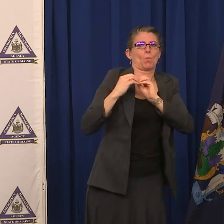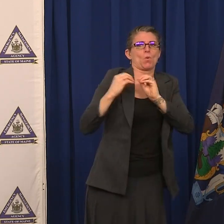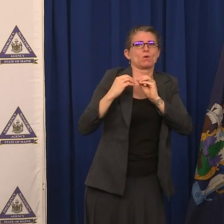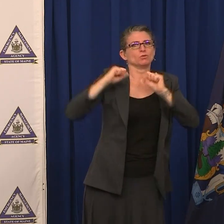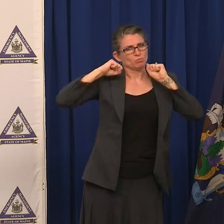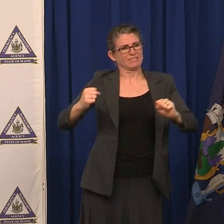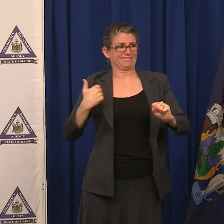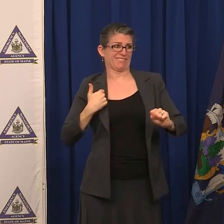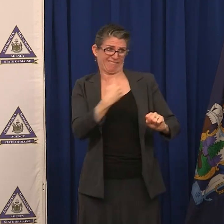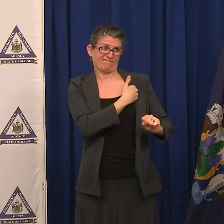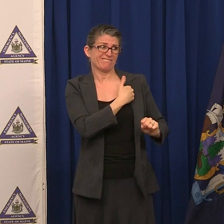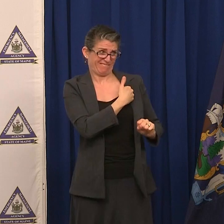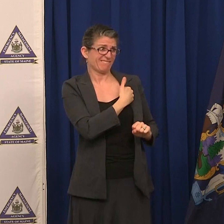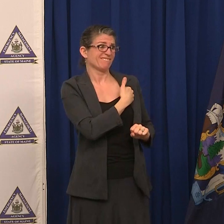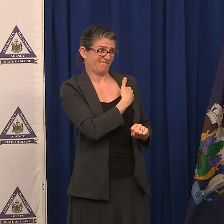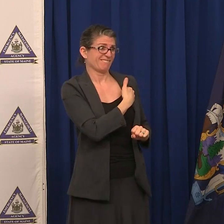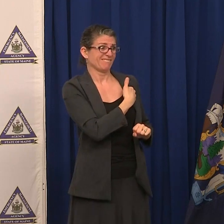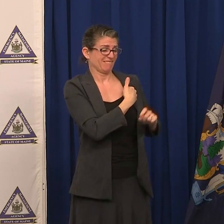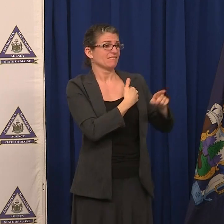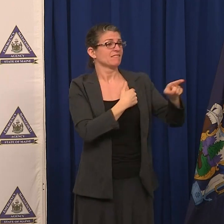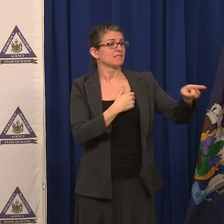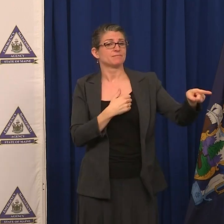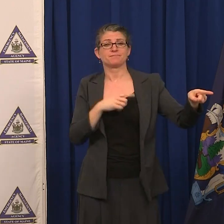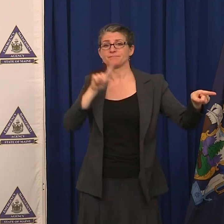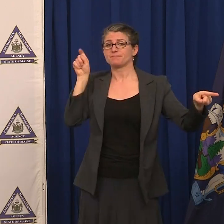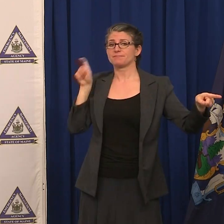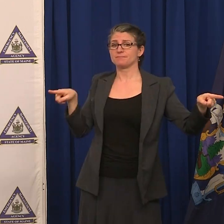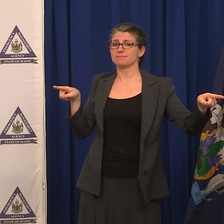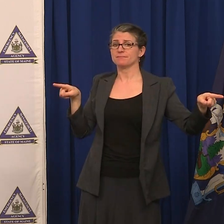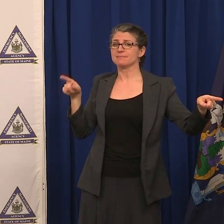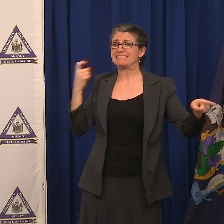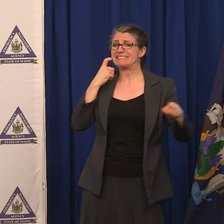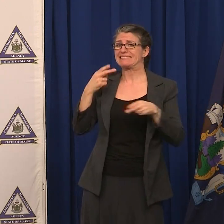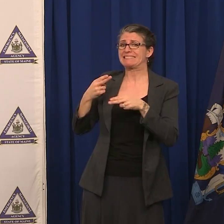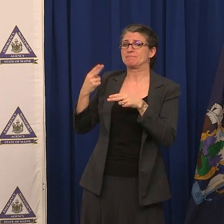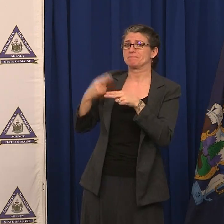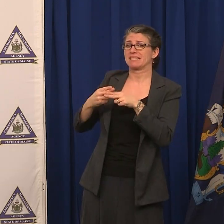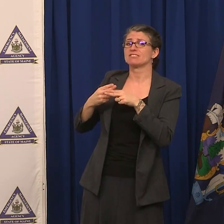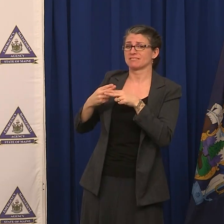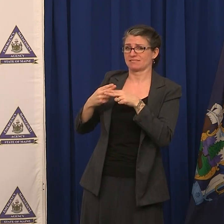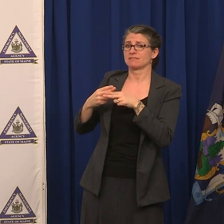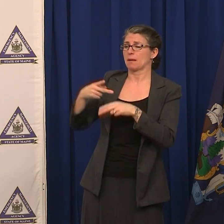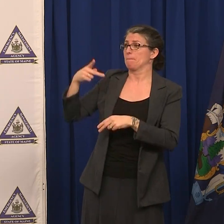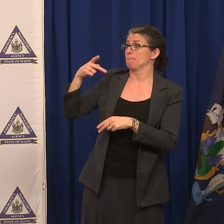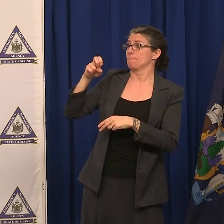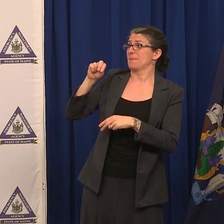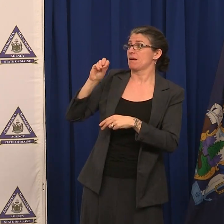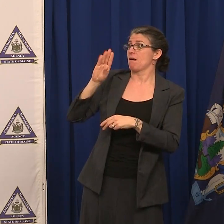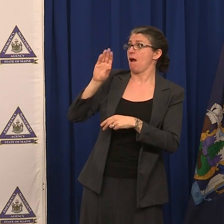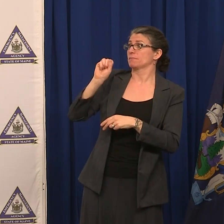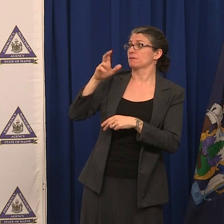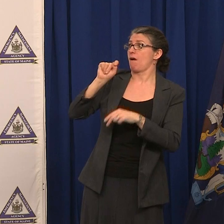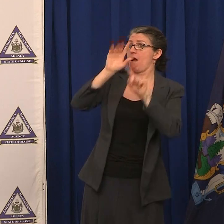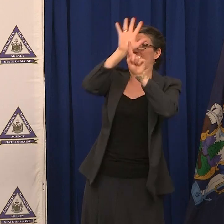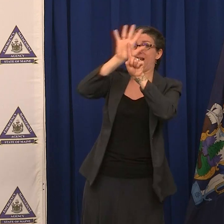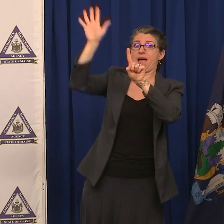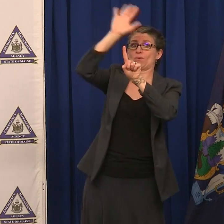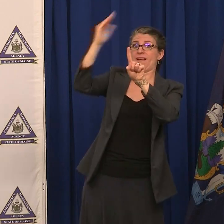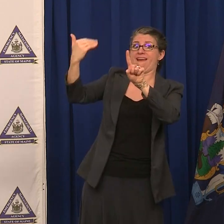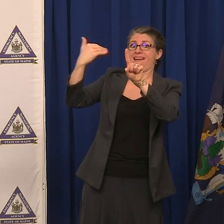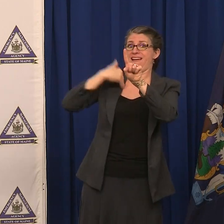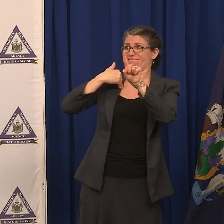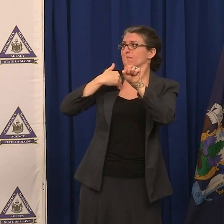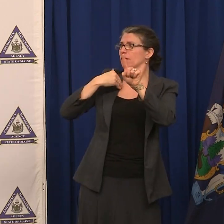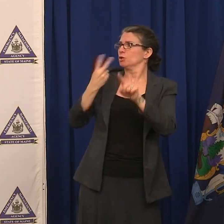there's an investigation into Penobscot County, community transmission there. Mm-hmm. Now that Kennebec has hit 10, are you guys looking into that one as well? Same